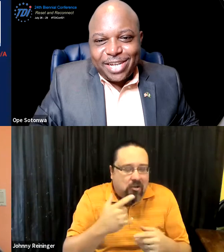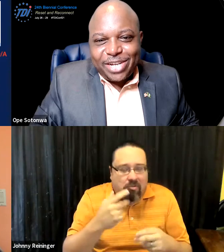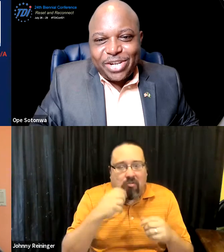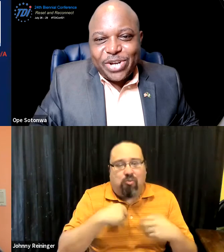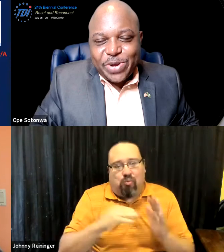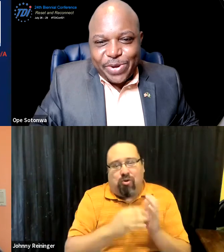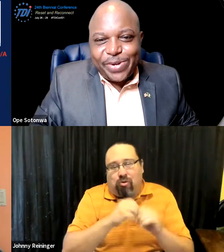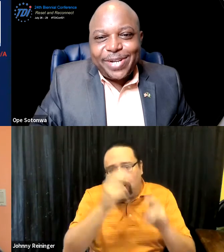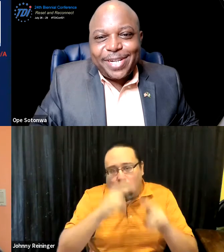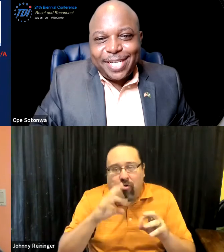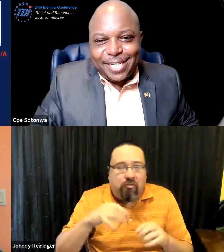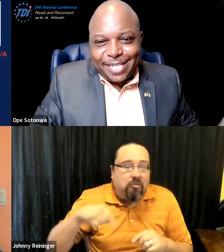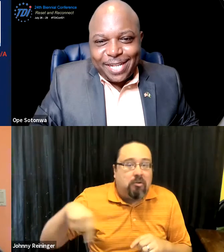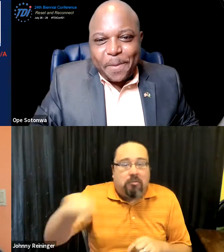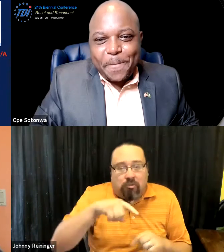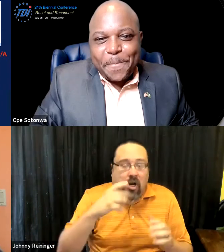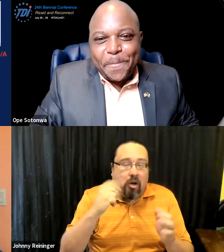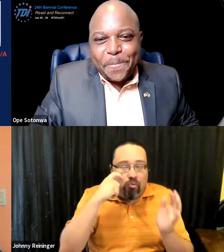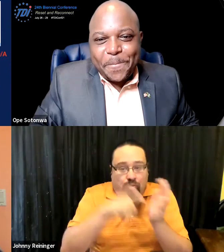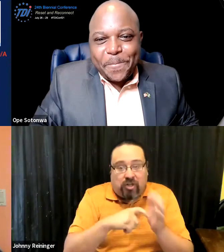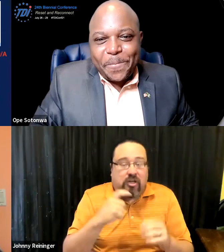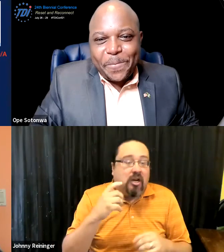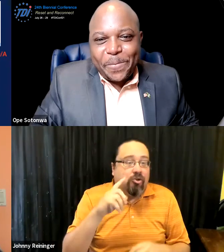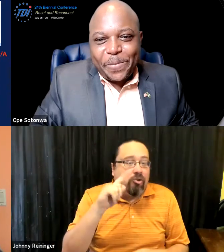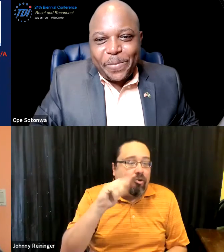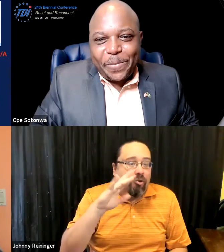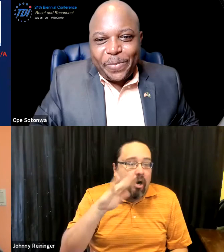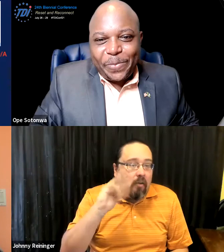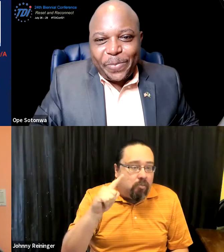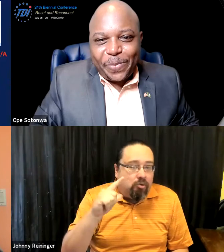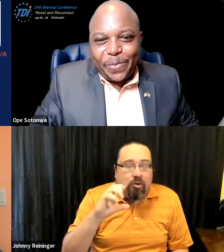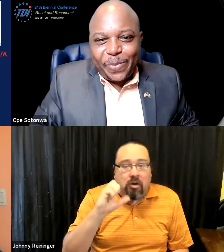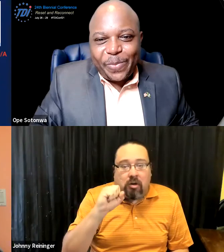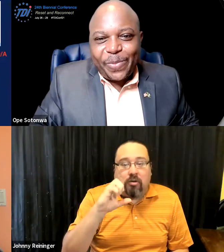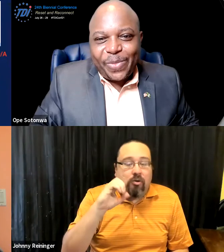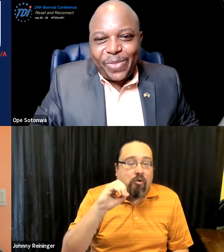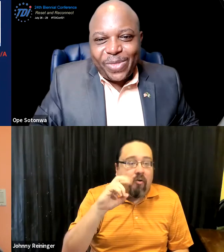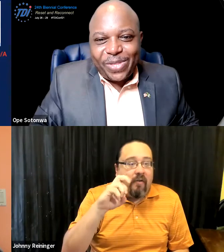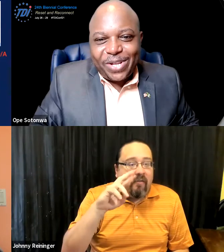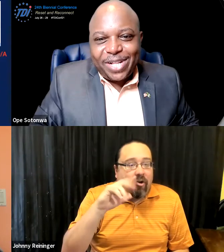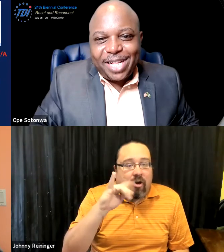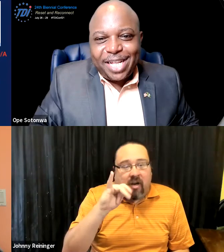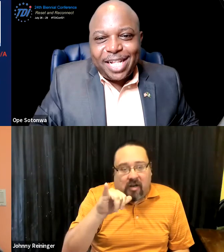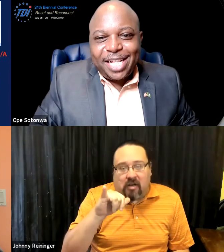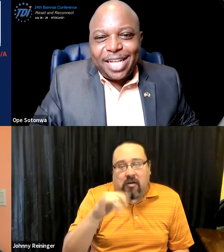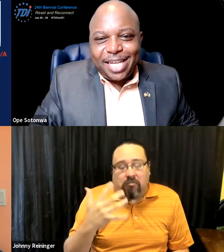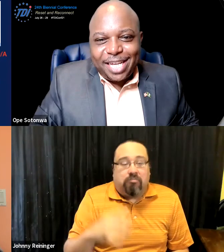haven't found their children. So I'm definitely working today in honor of them. And I want to honor all the